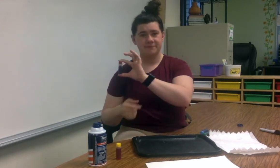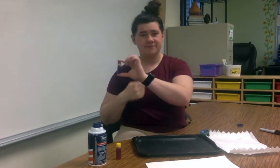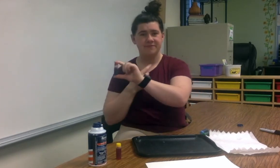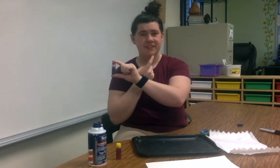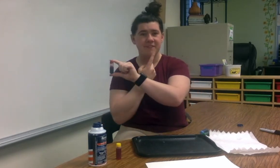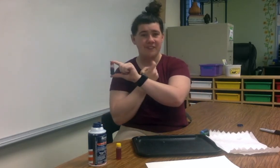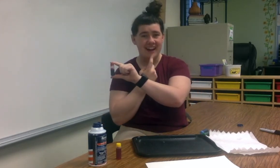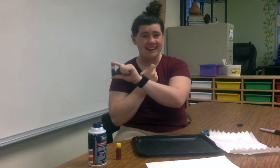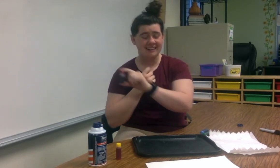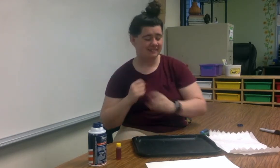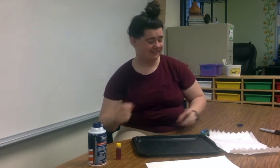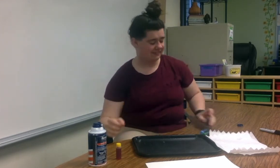red,